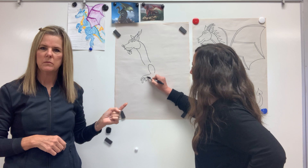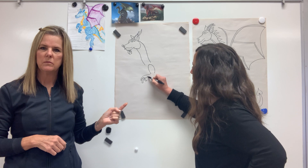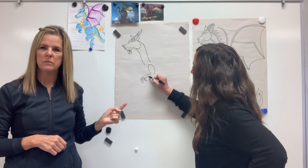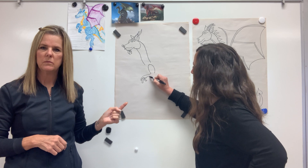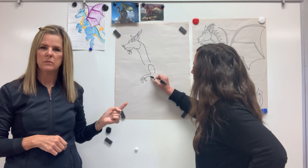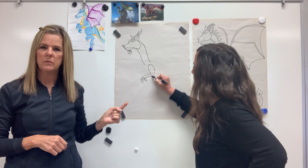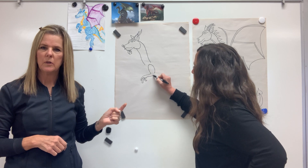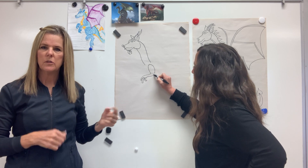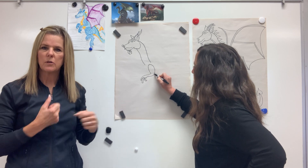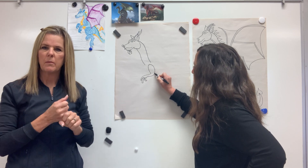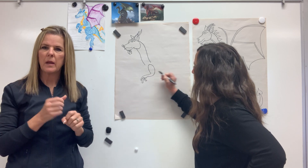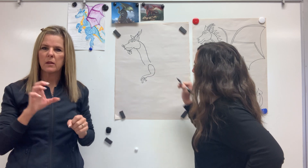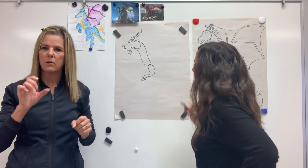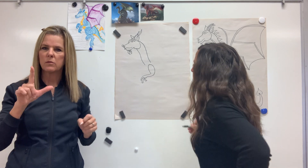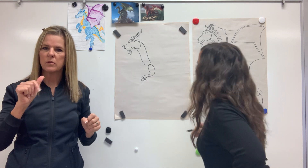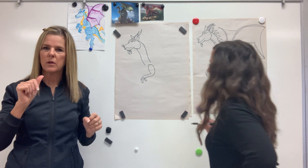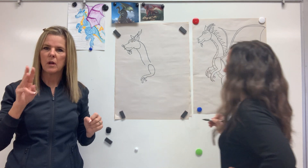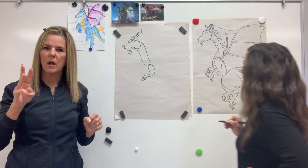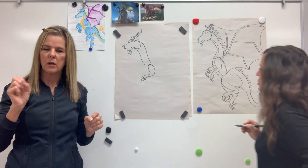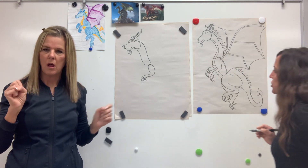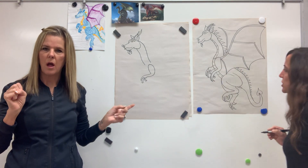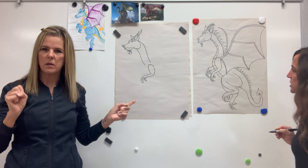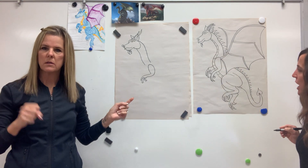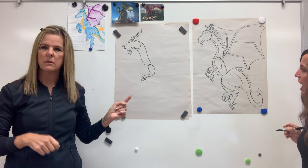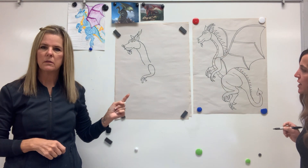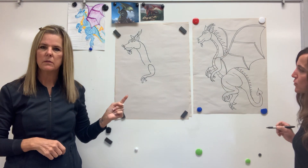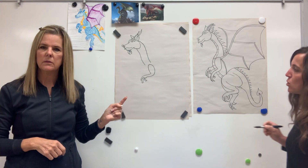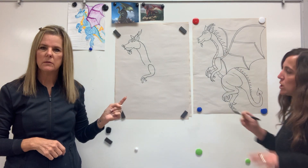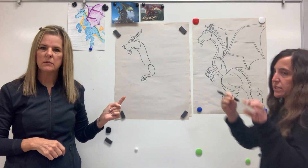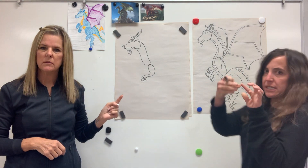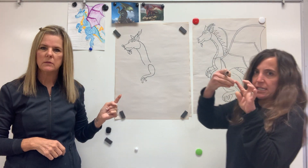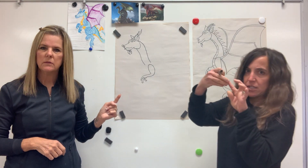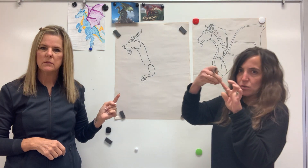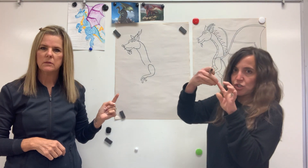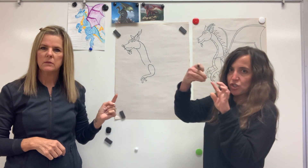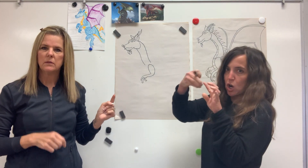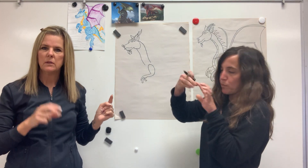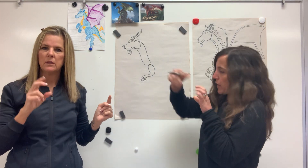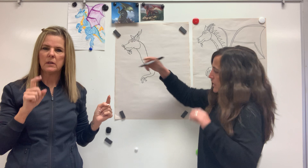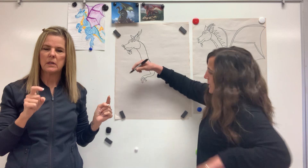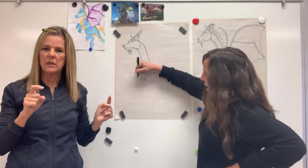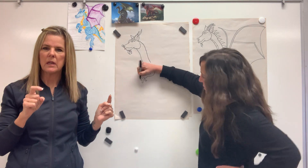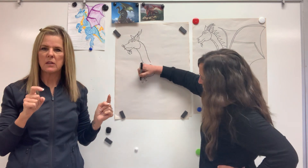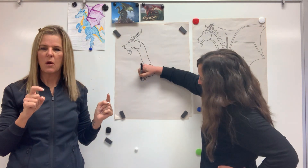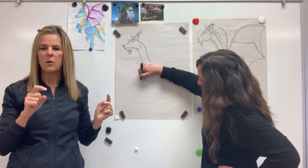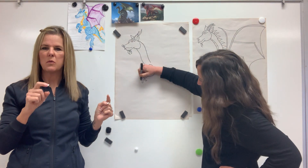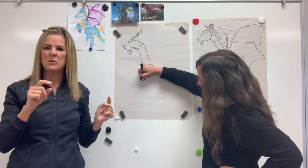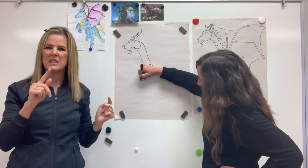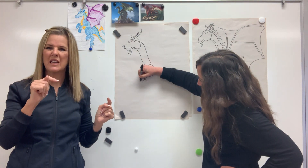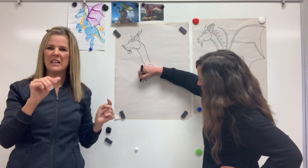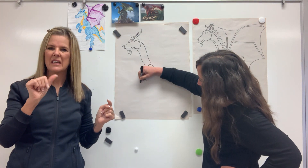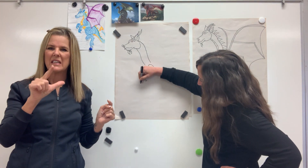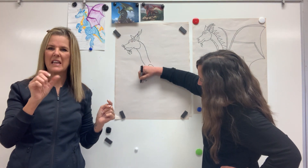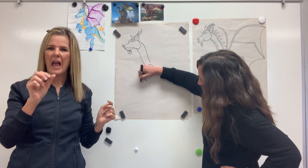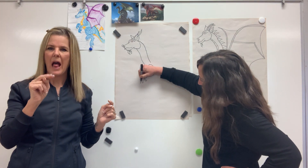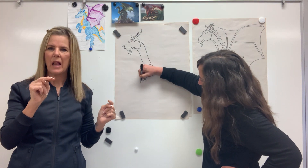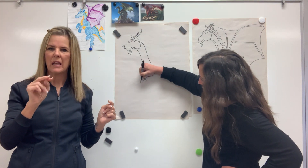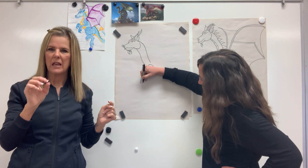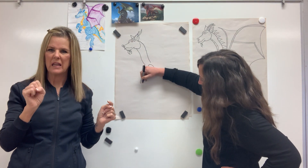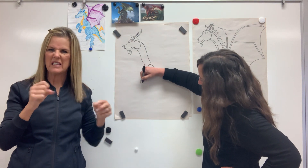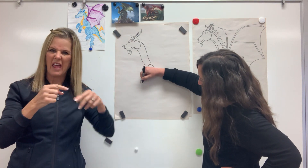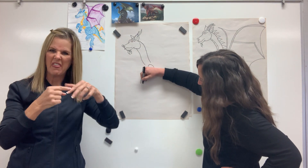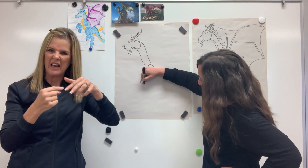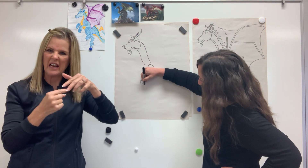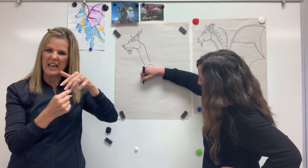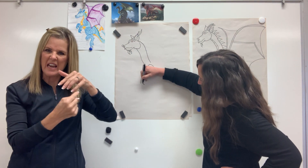So make those claws and then bring it back up and touch. And of course, he needs those sharp, like talons coming down.